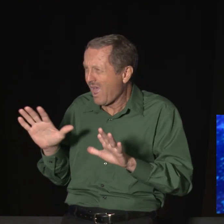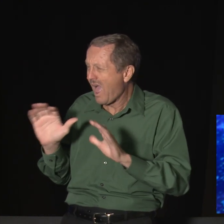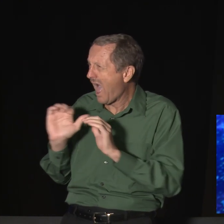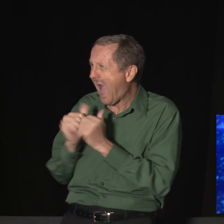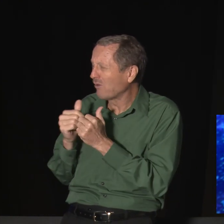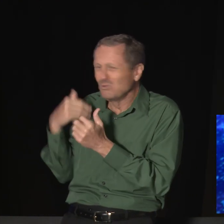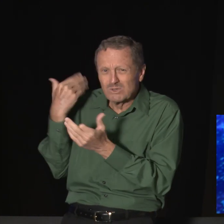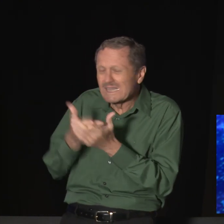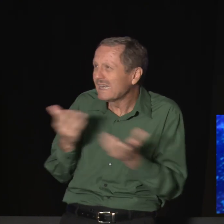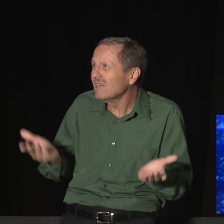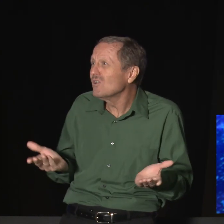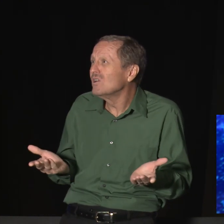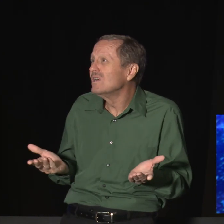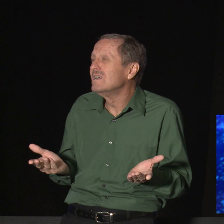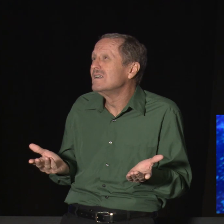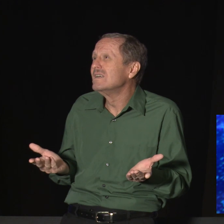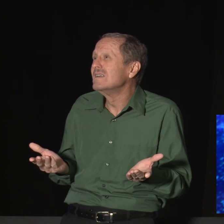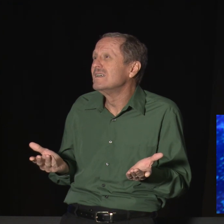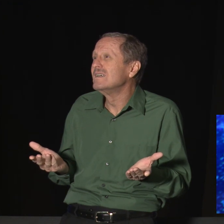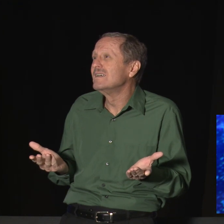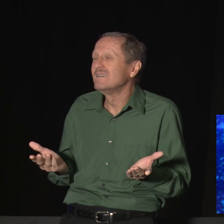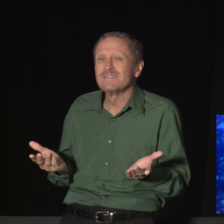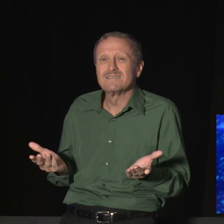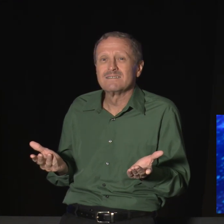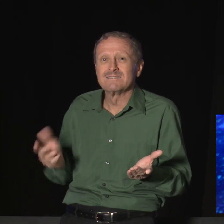How did you get here?